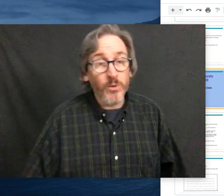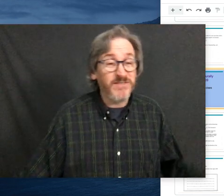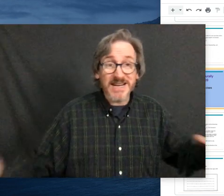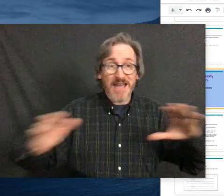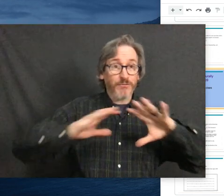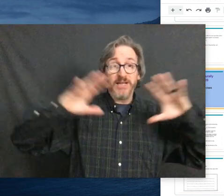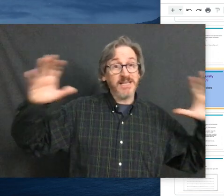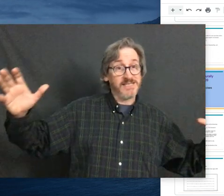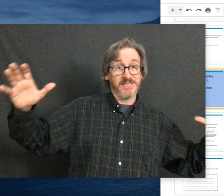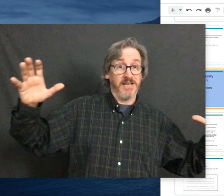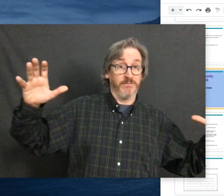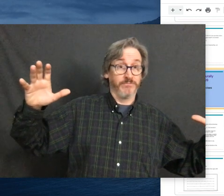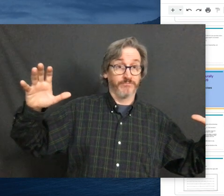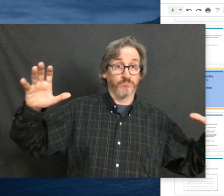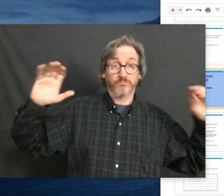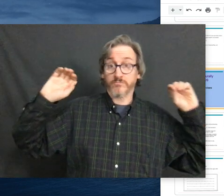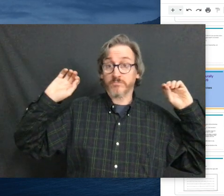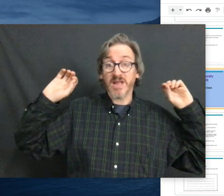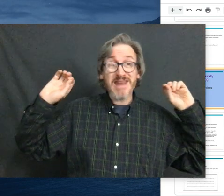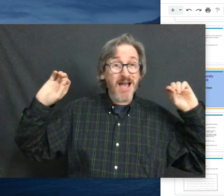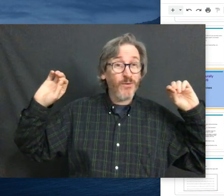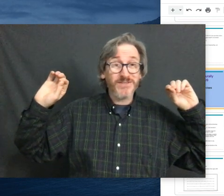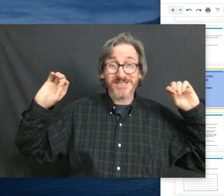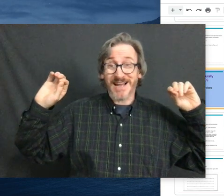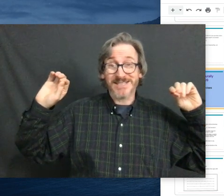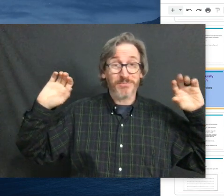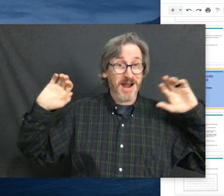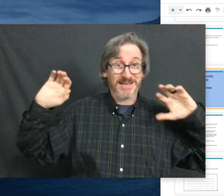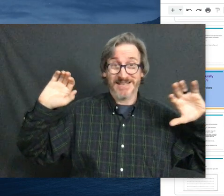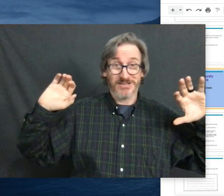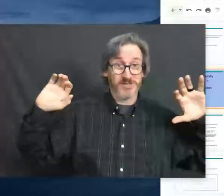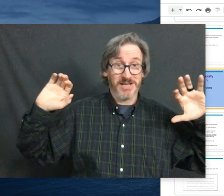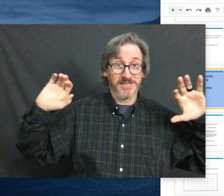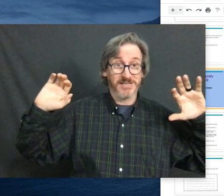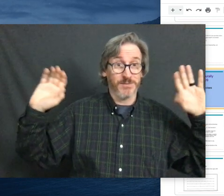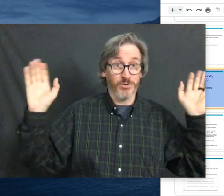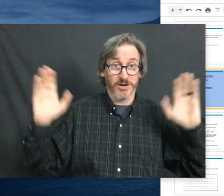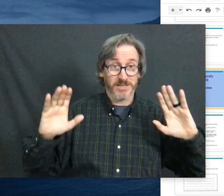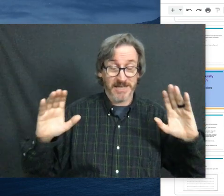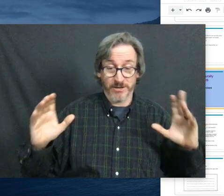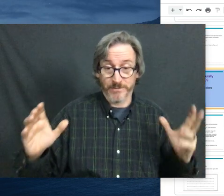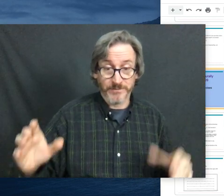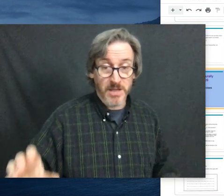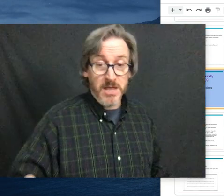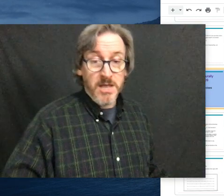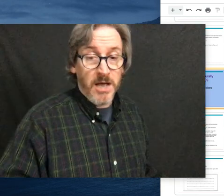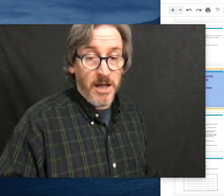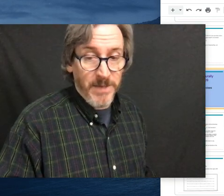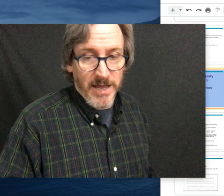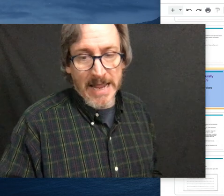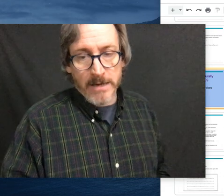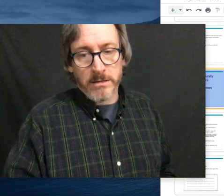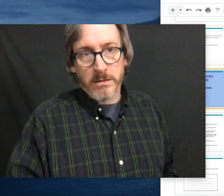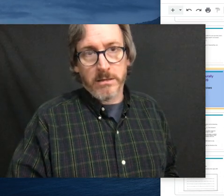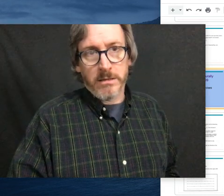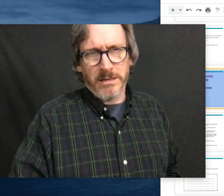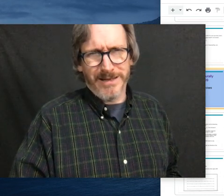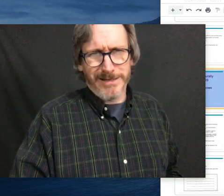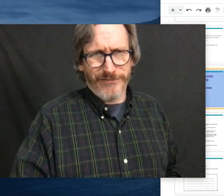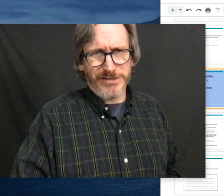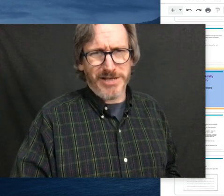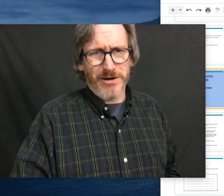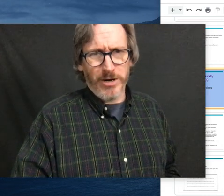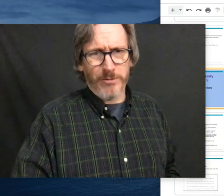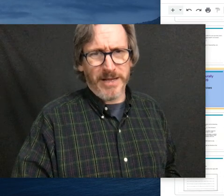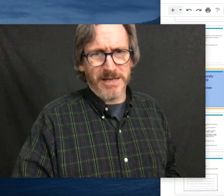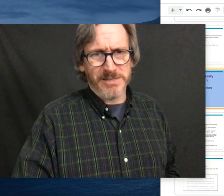So we've done everything in 16. Now we've just got some practice exercises to put it all together. And again, it